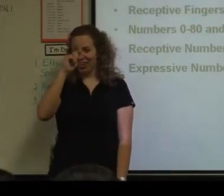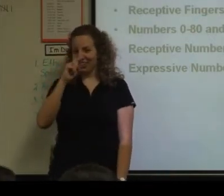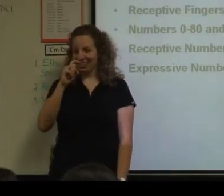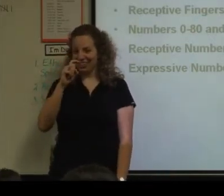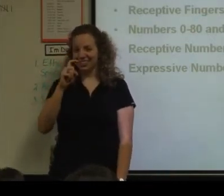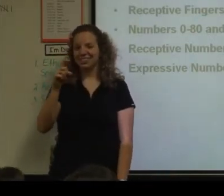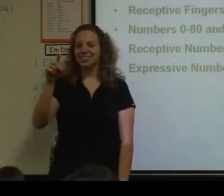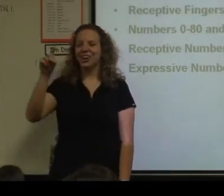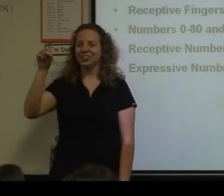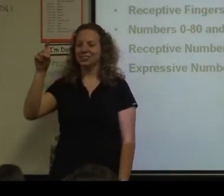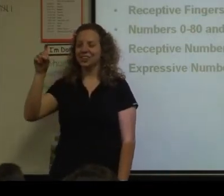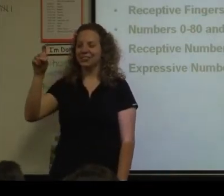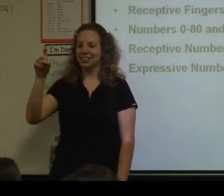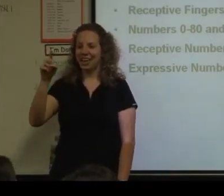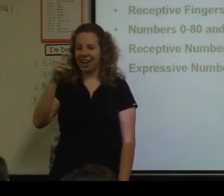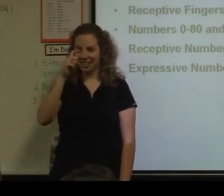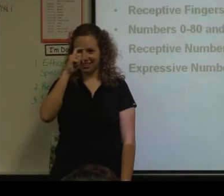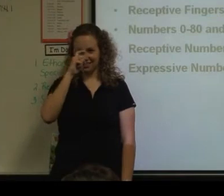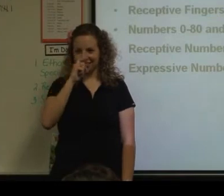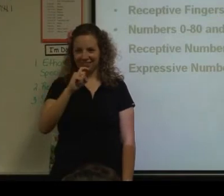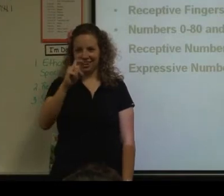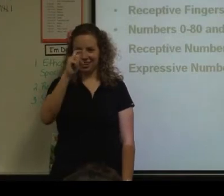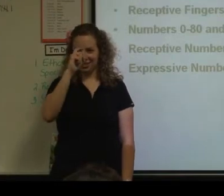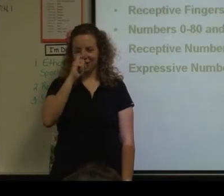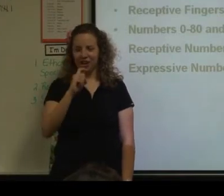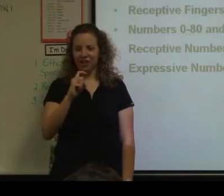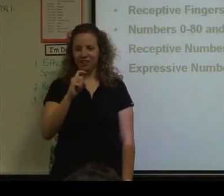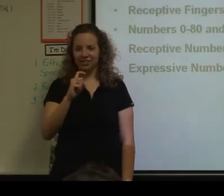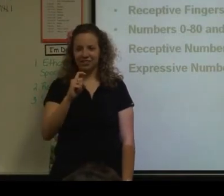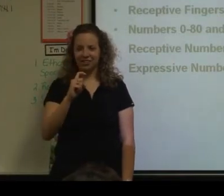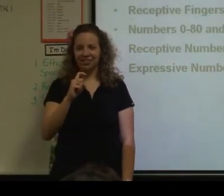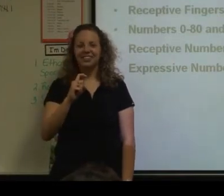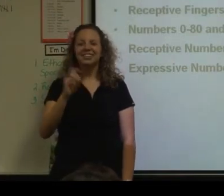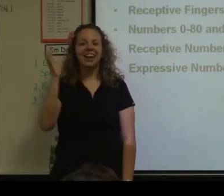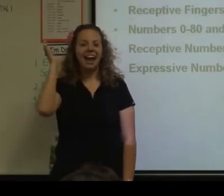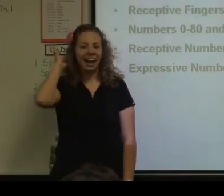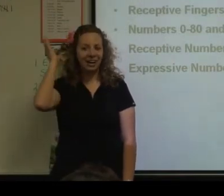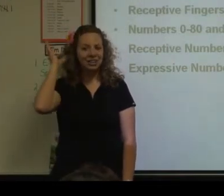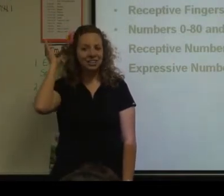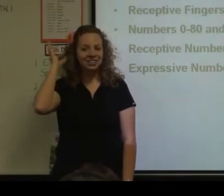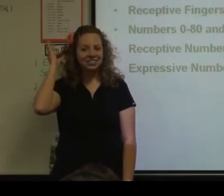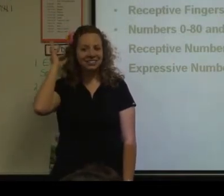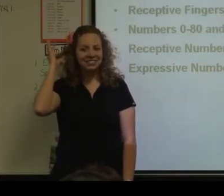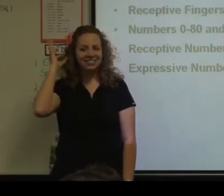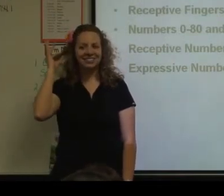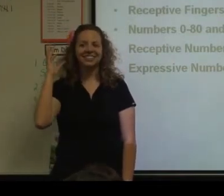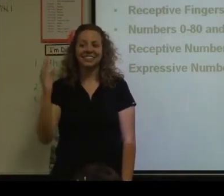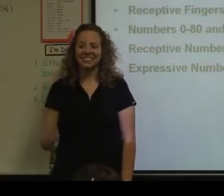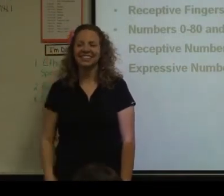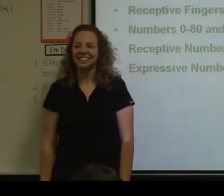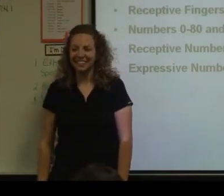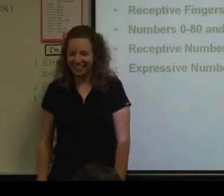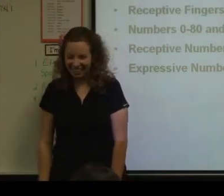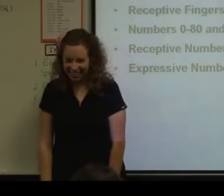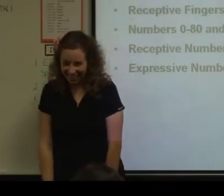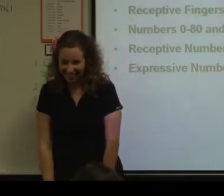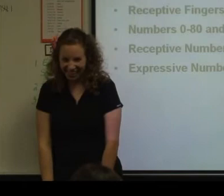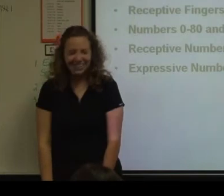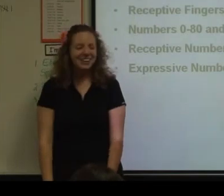Doll. This is doll. So like with an X, right here. Doll. No. Hairs.